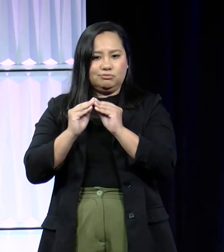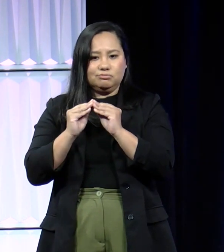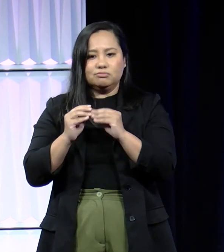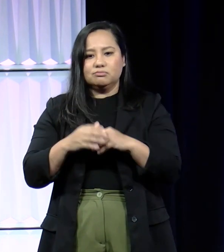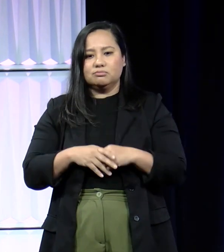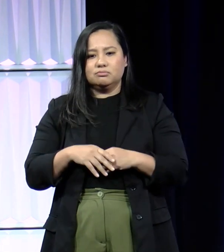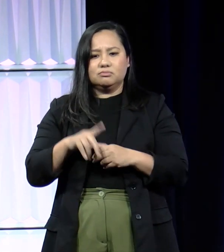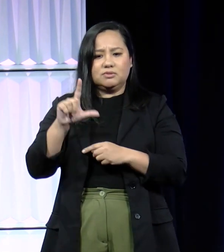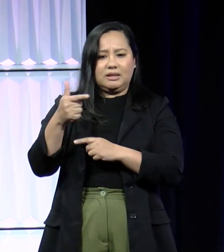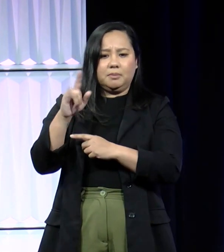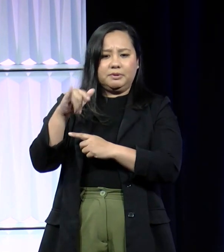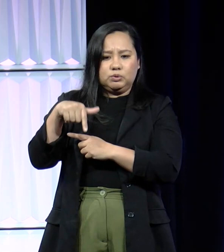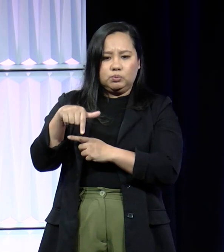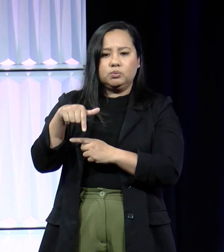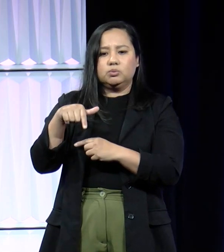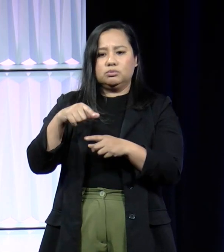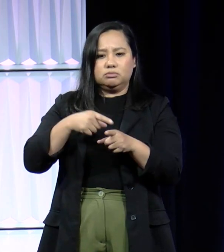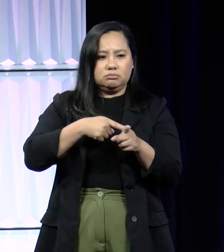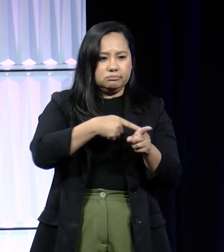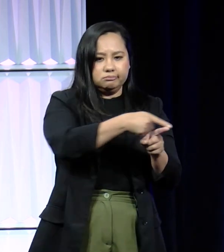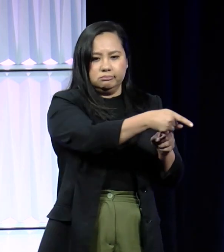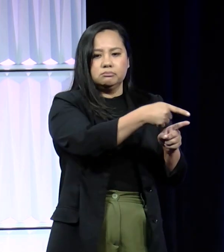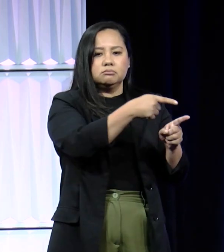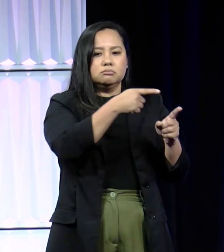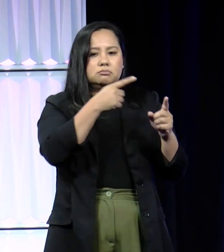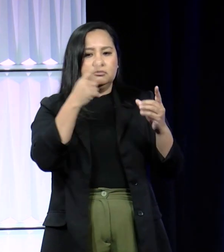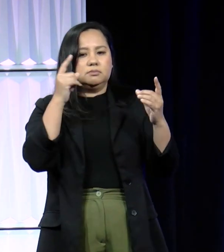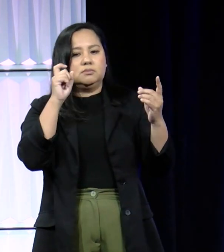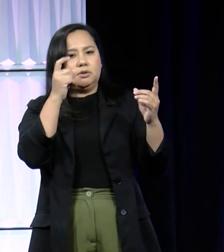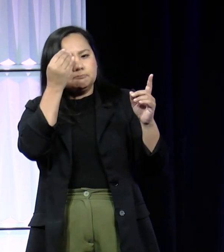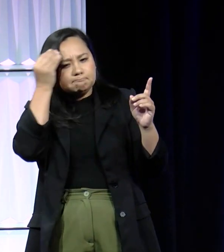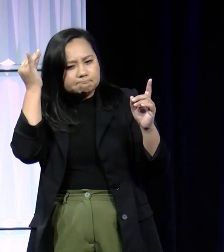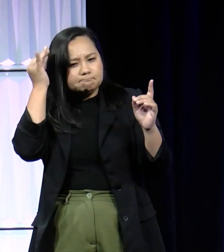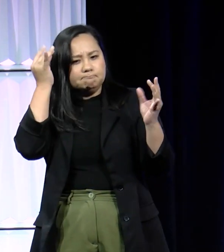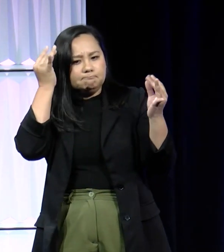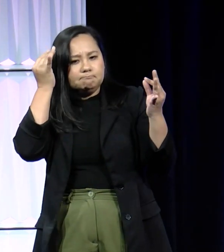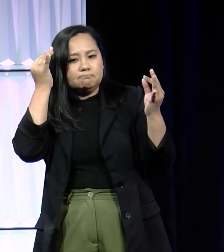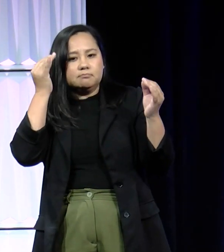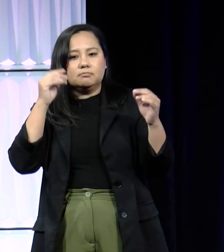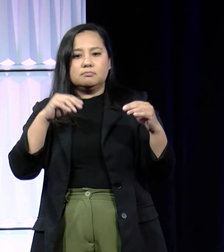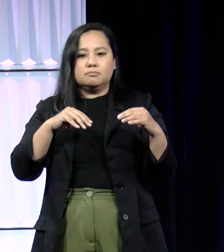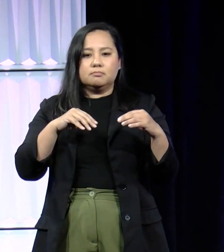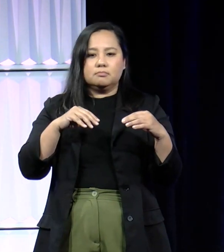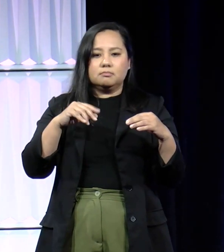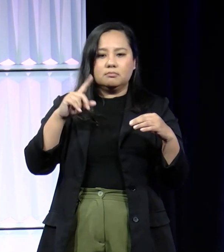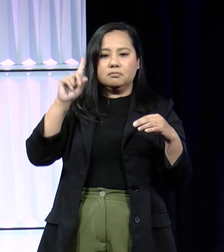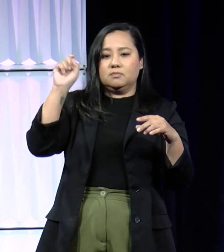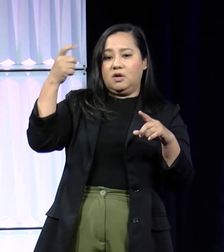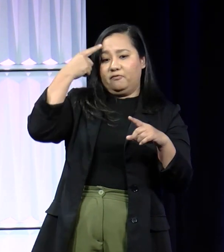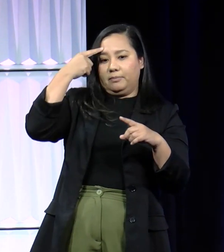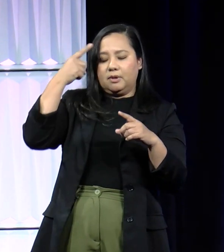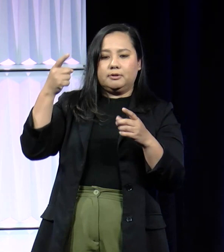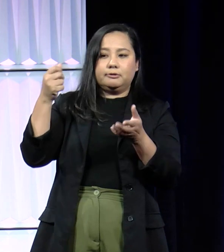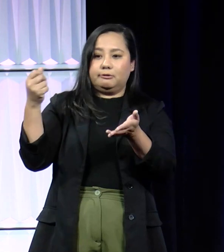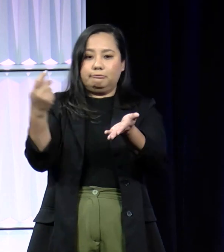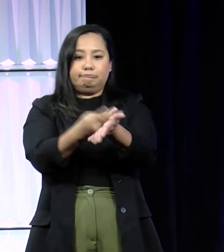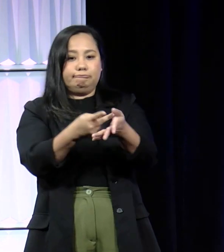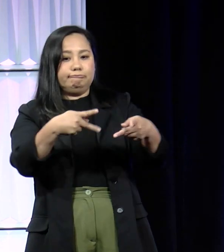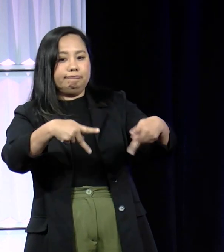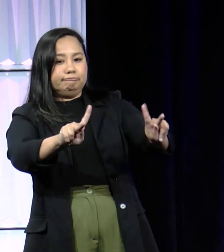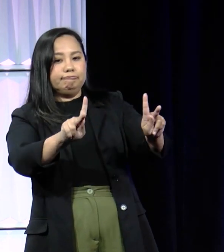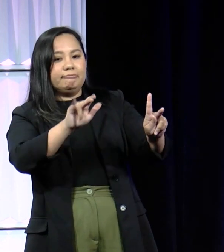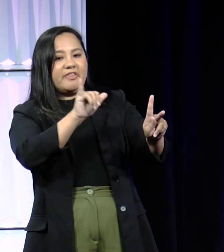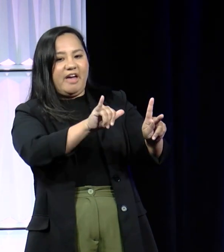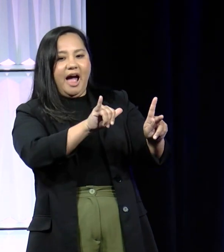begs the question, how does state-sanctioned violence and hate influence our work. Our